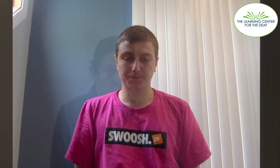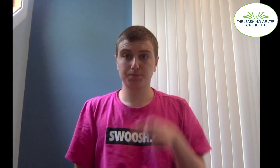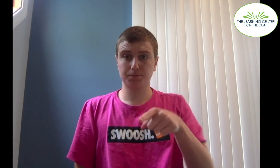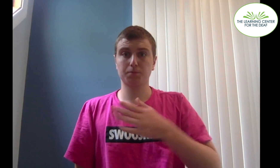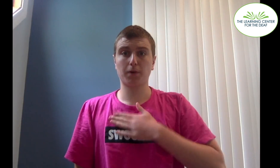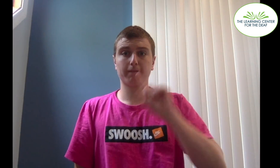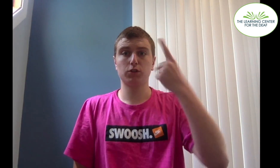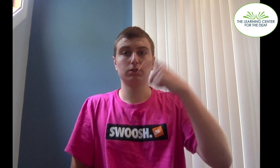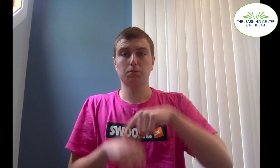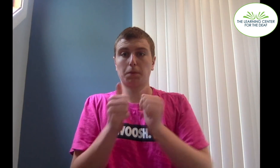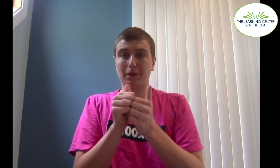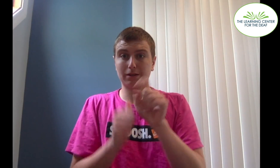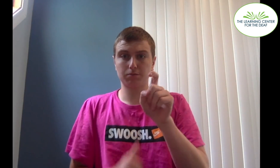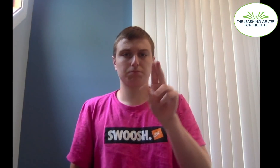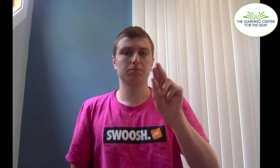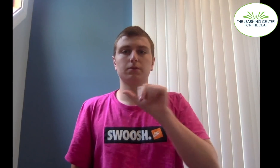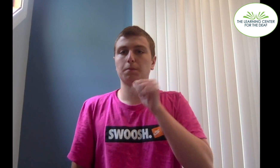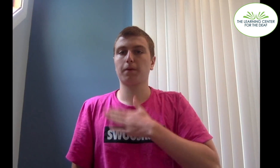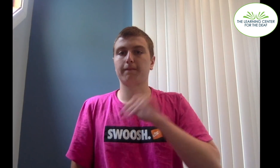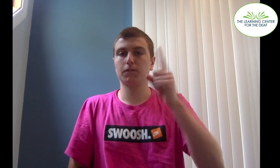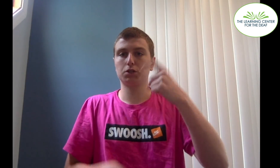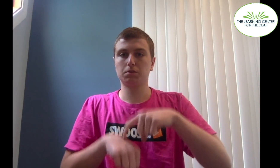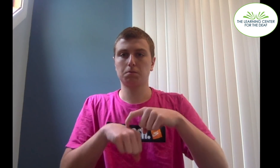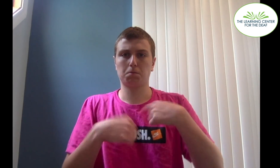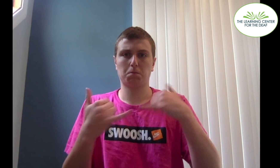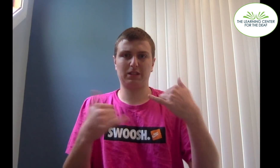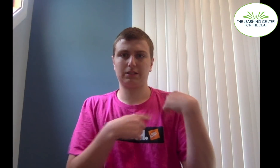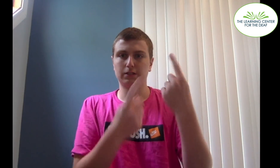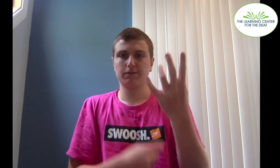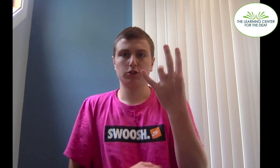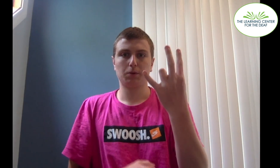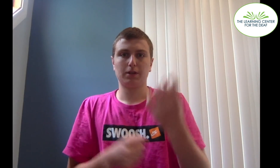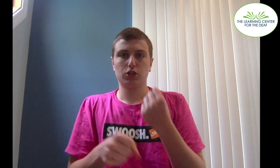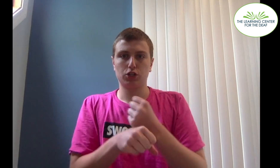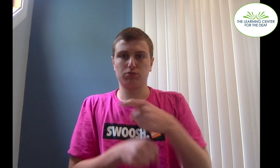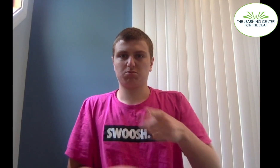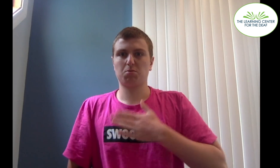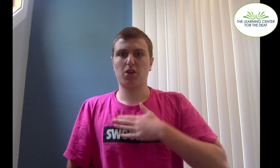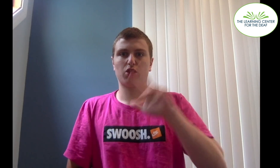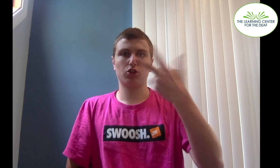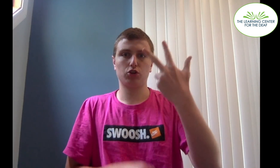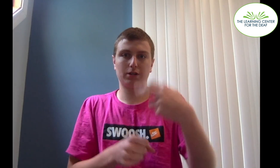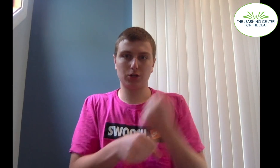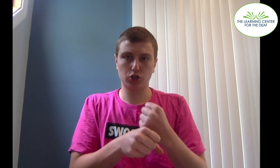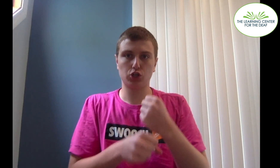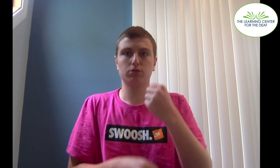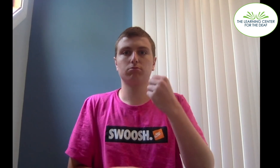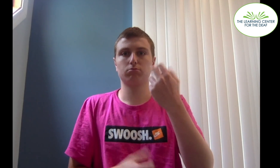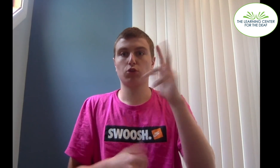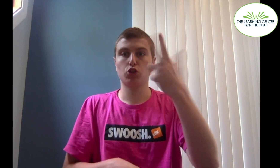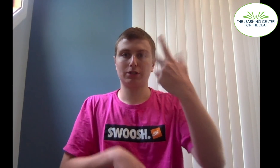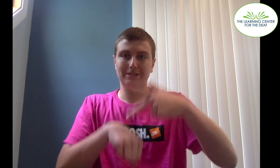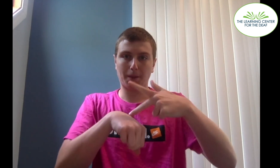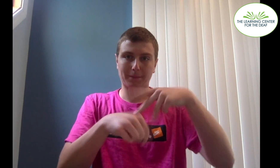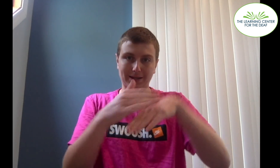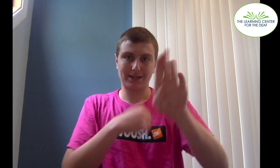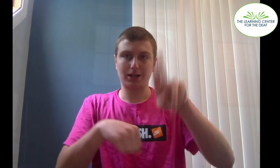This isn't my first time competing. I've been playing since freshman year, so this is my third year and third time in